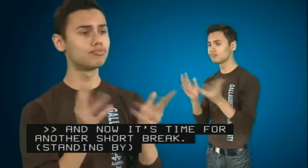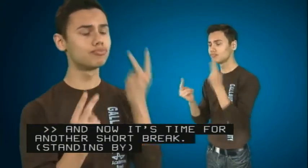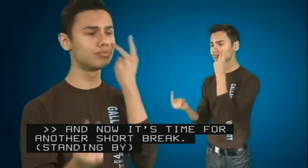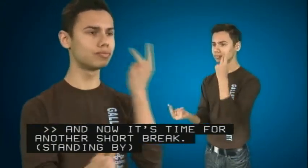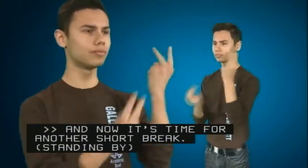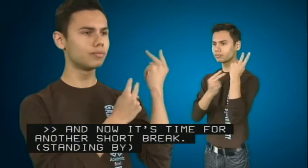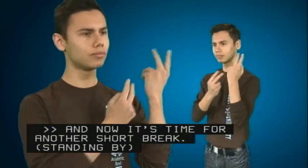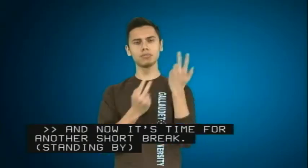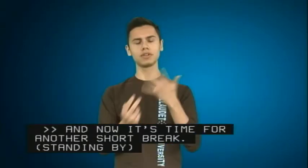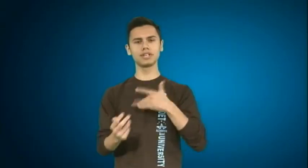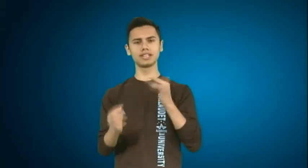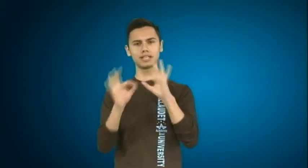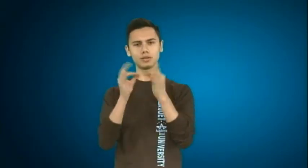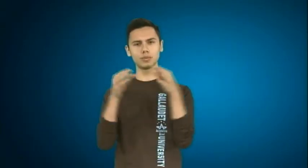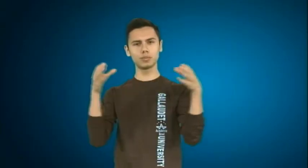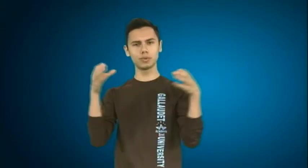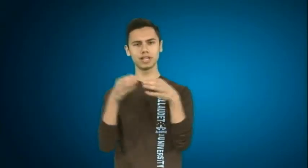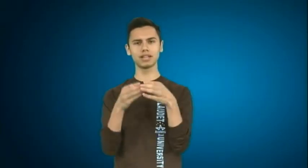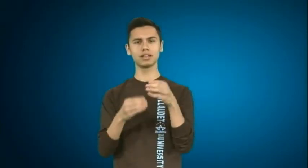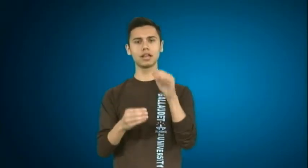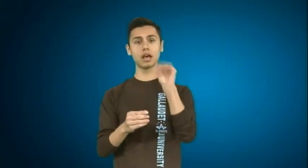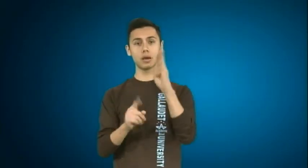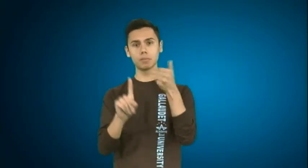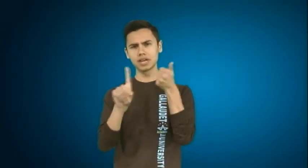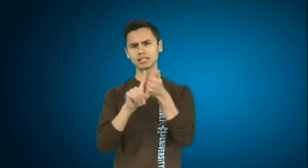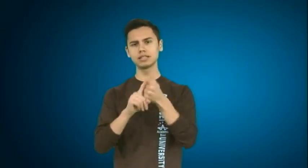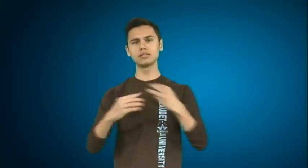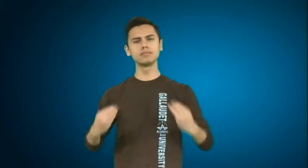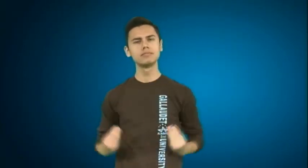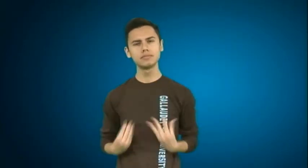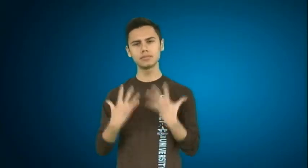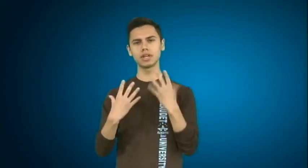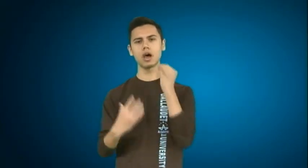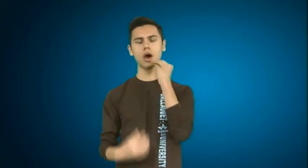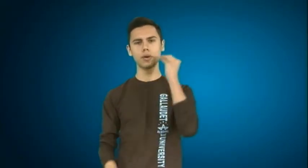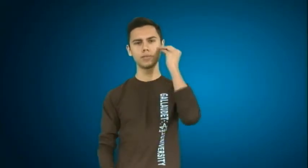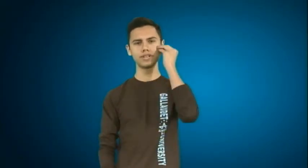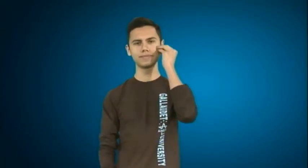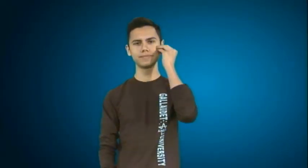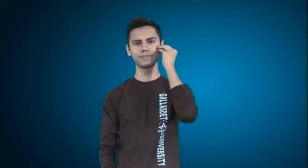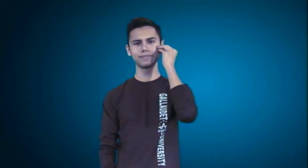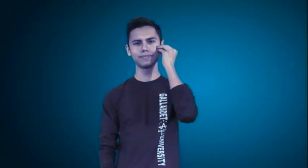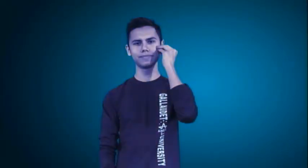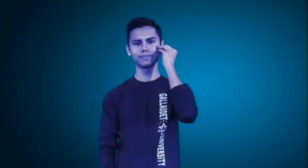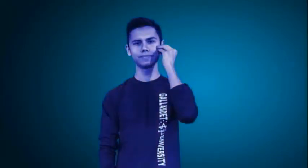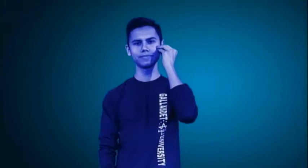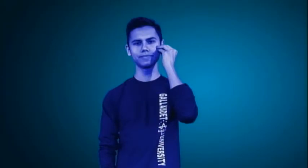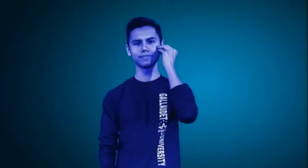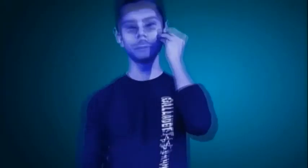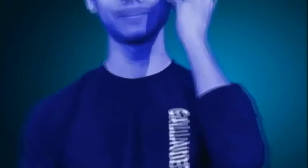University, it would always bring me back to action. It feels like a family reunion. Academic Bowl really just made me feel at home.